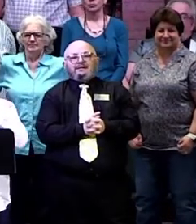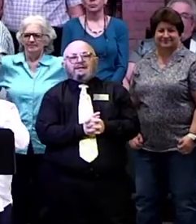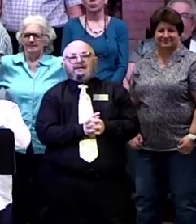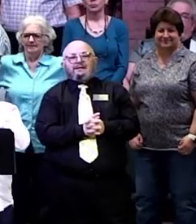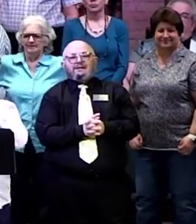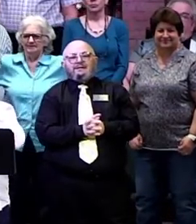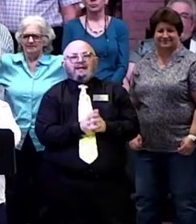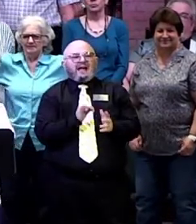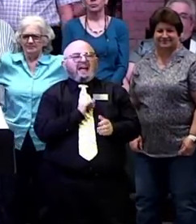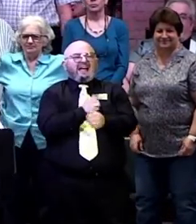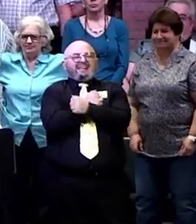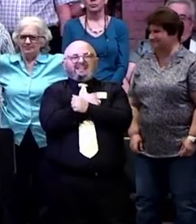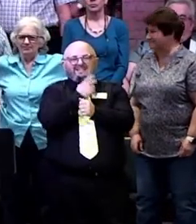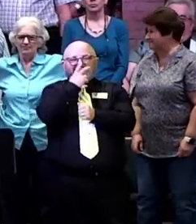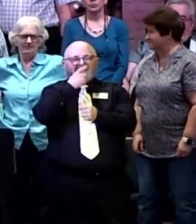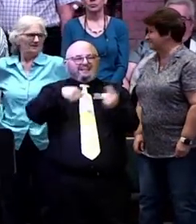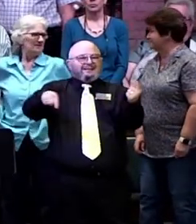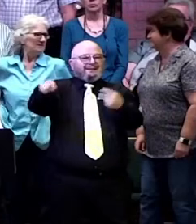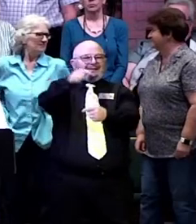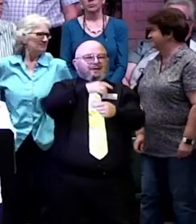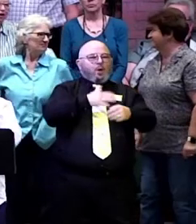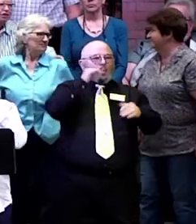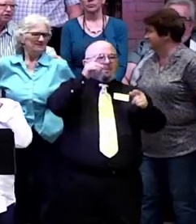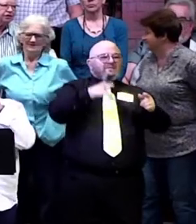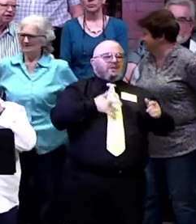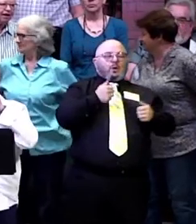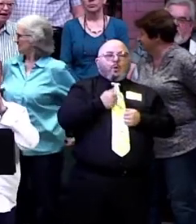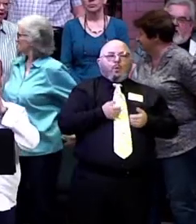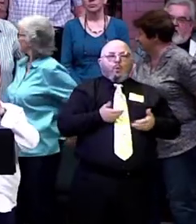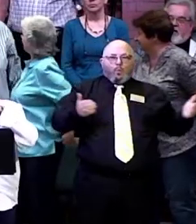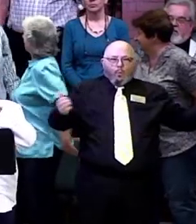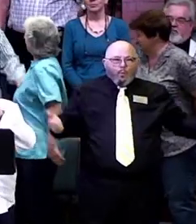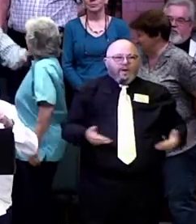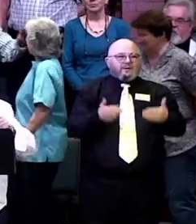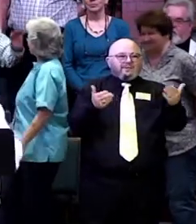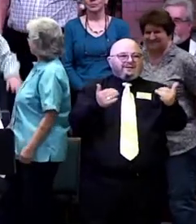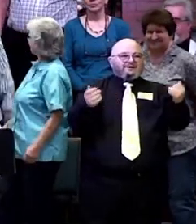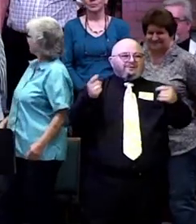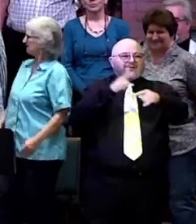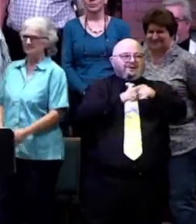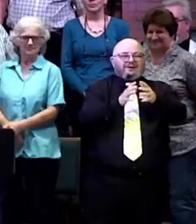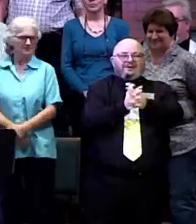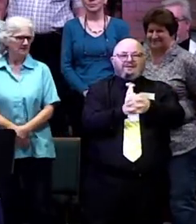I love seeing it. We hope you're feeling so welcome here today.